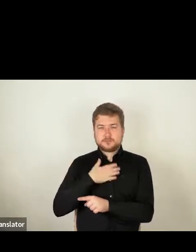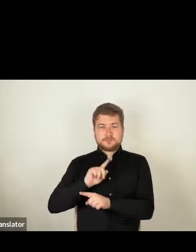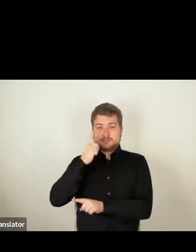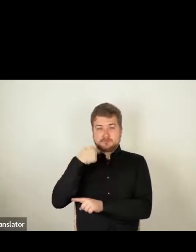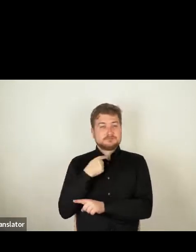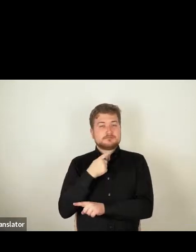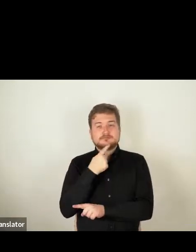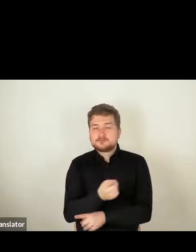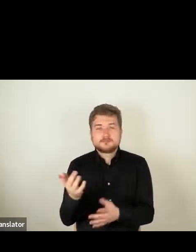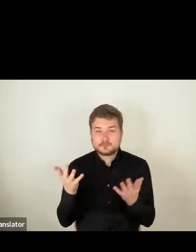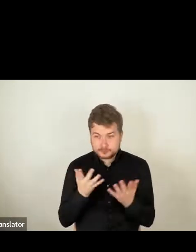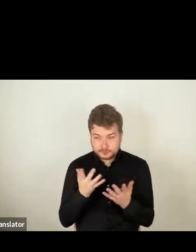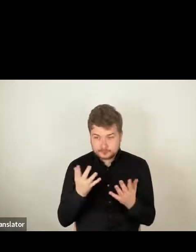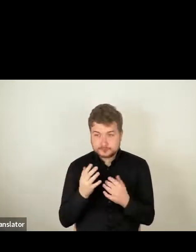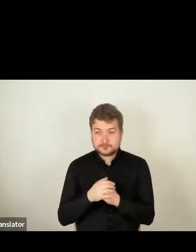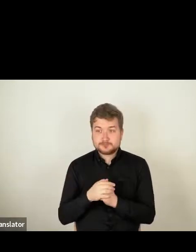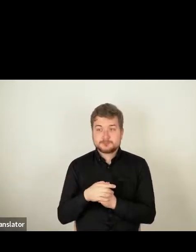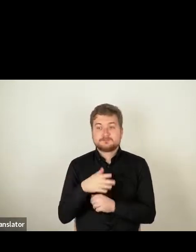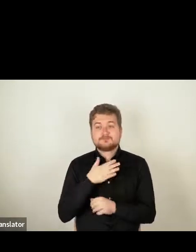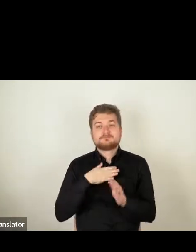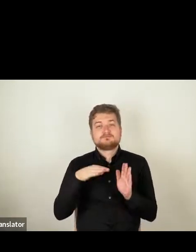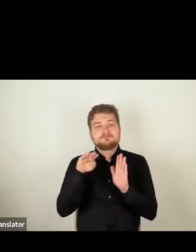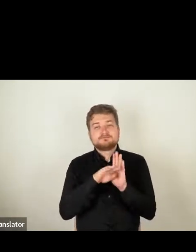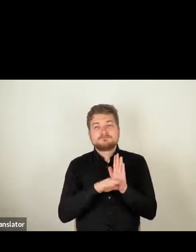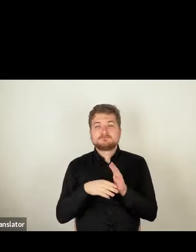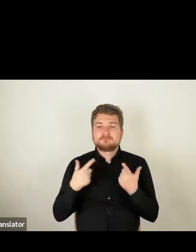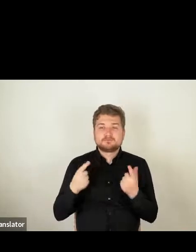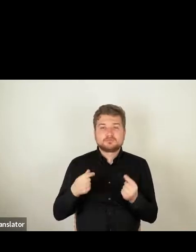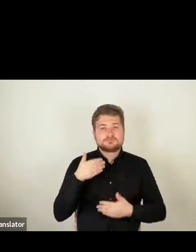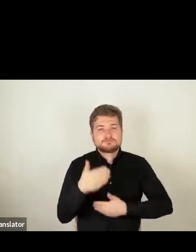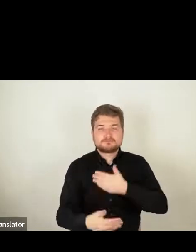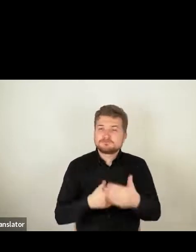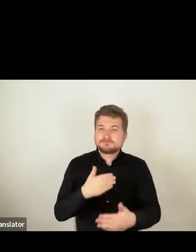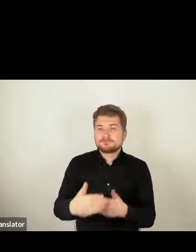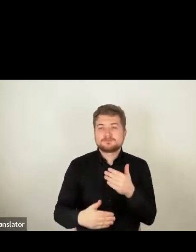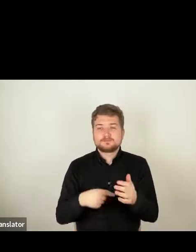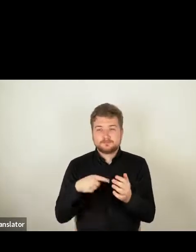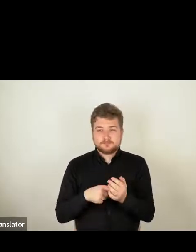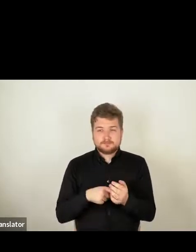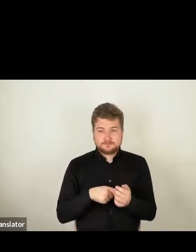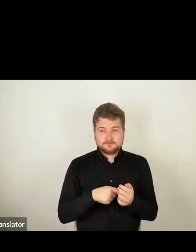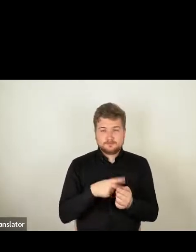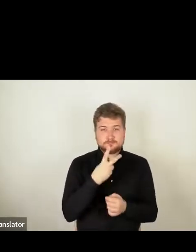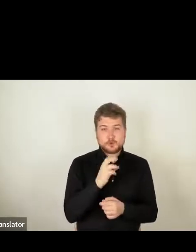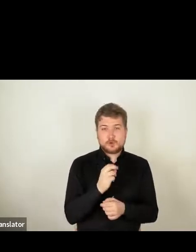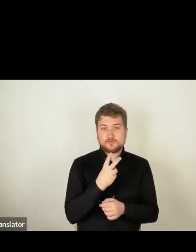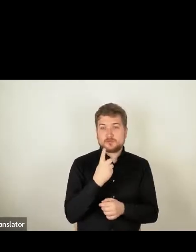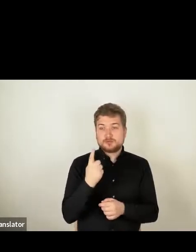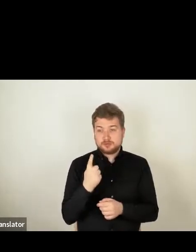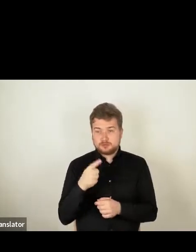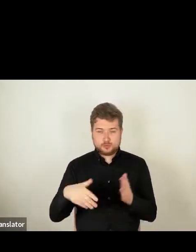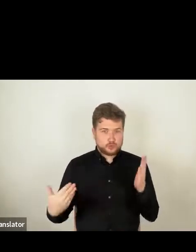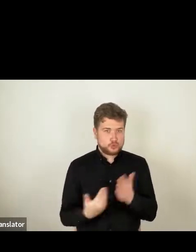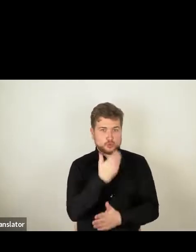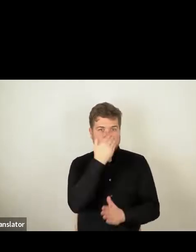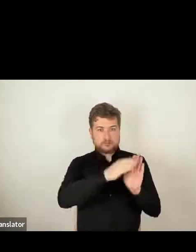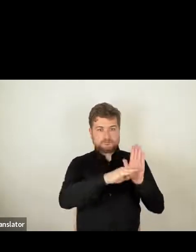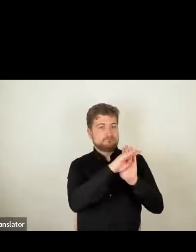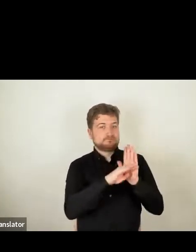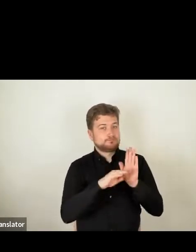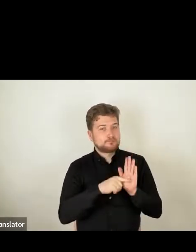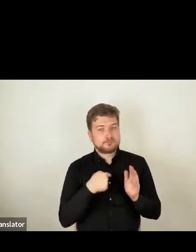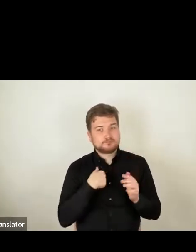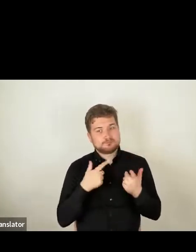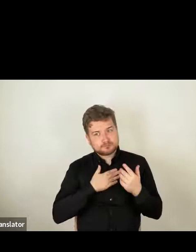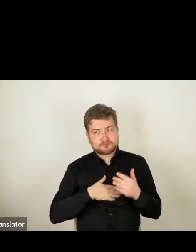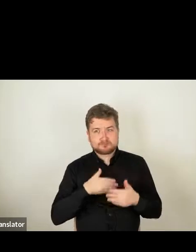action plan that I put forward in 2021 to actually talk about an appeal to act. In